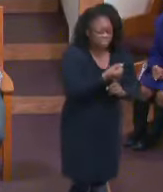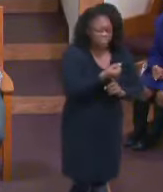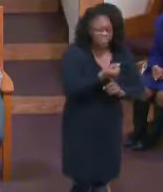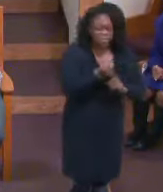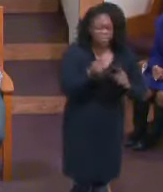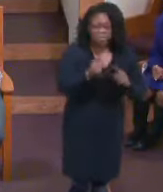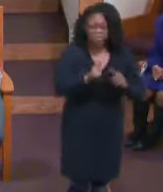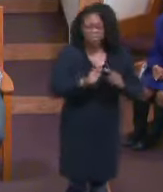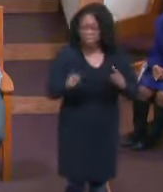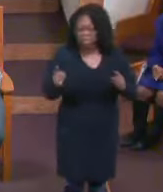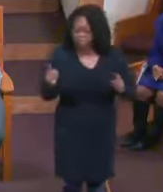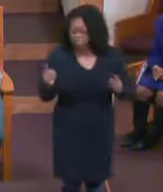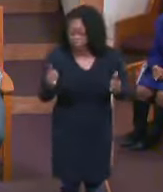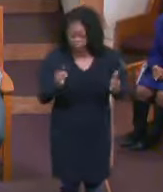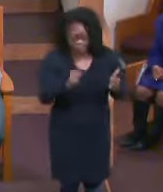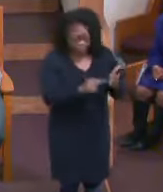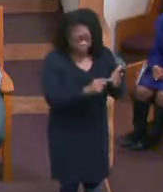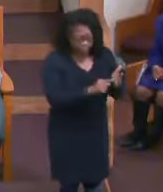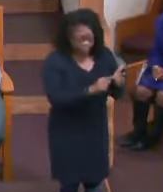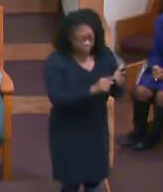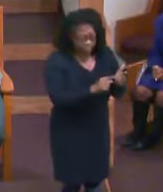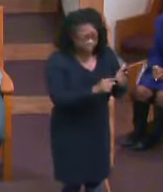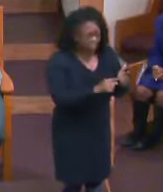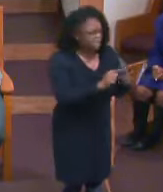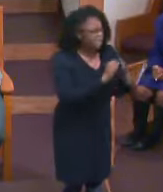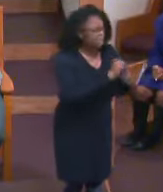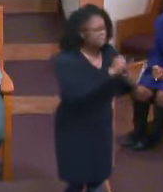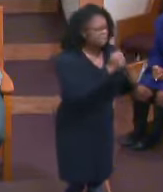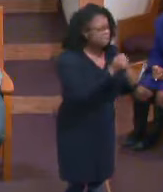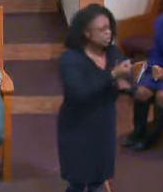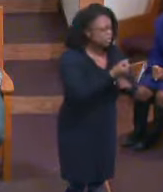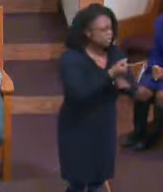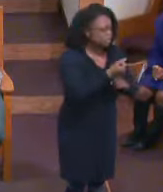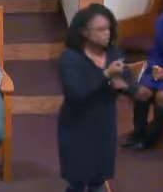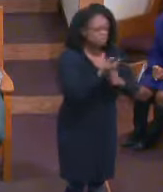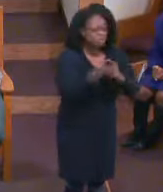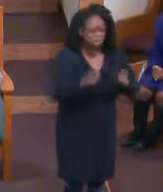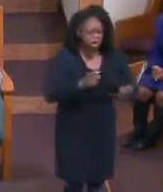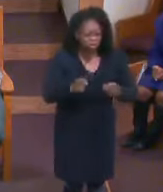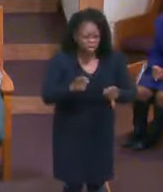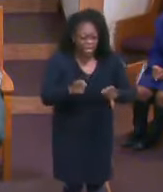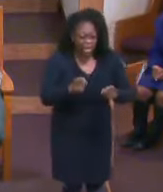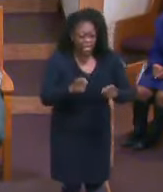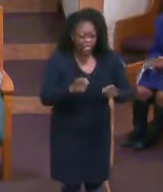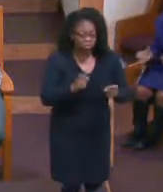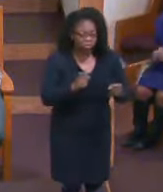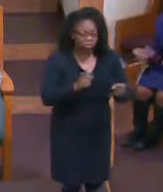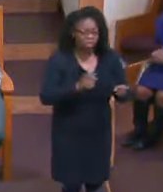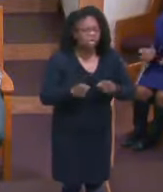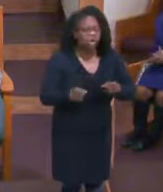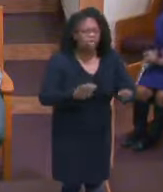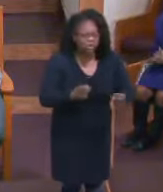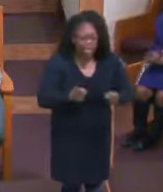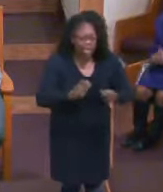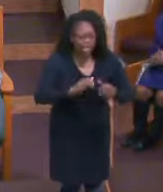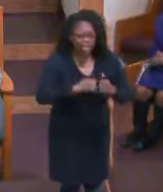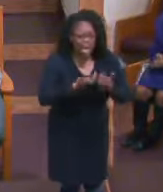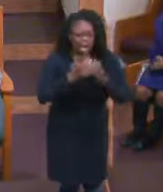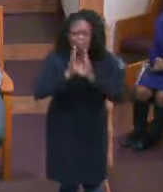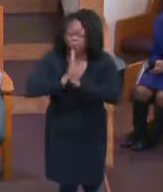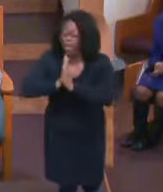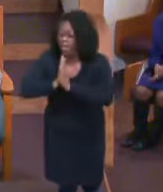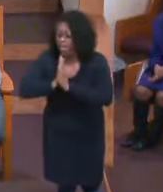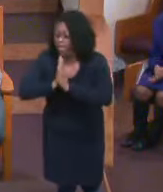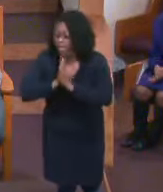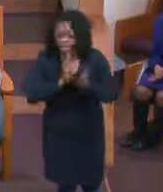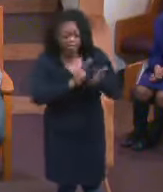I'm going to let you go. This situation was overcame by prayer. See, I didn't mention verse 5, but now I'm going to verse 5,